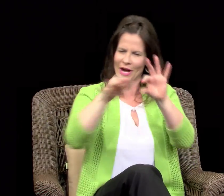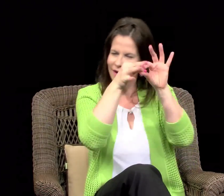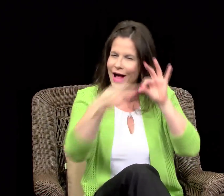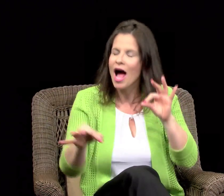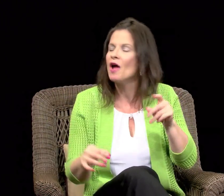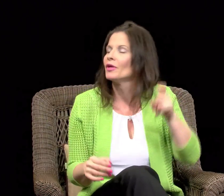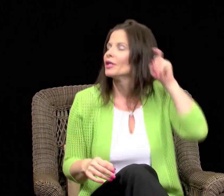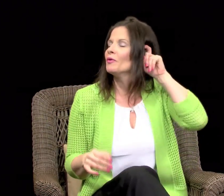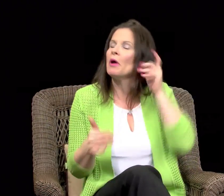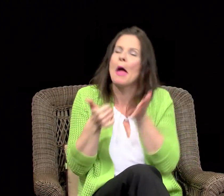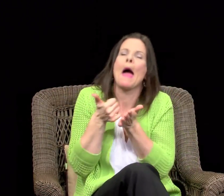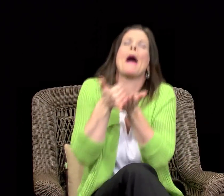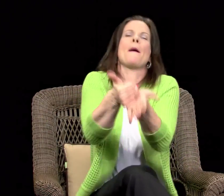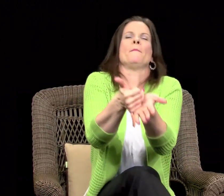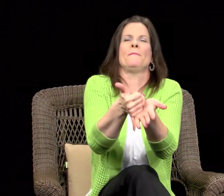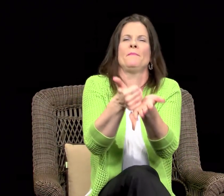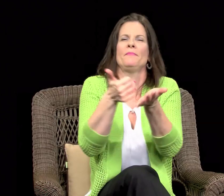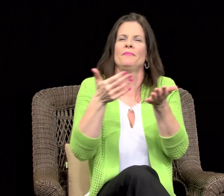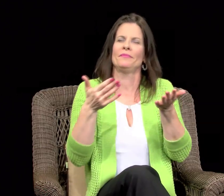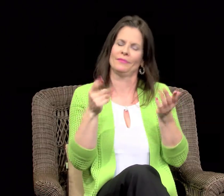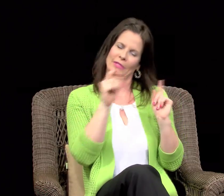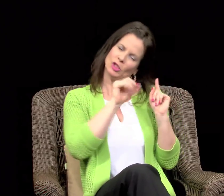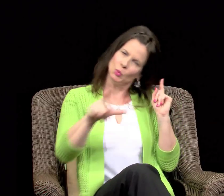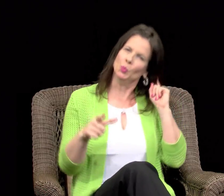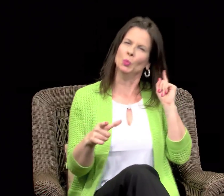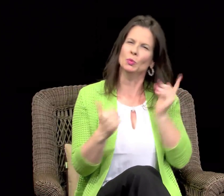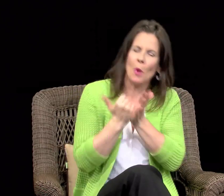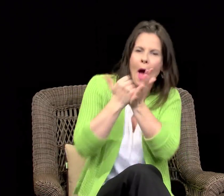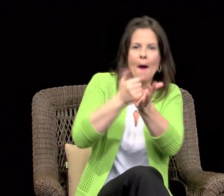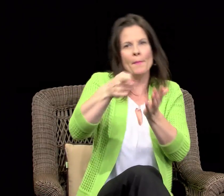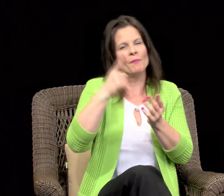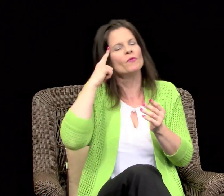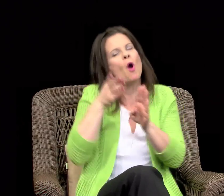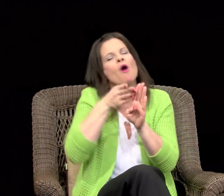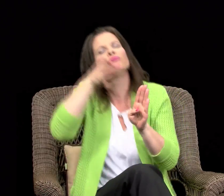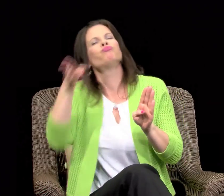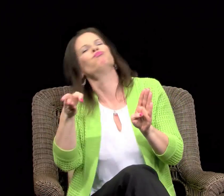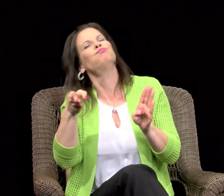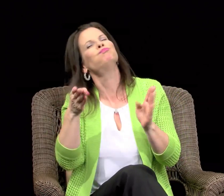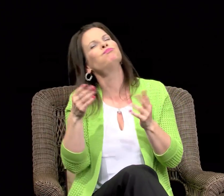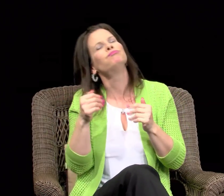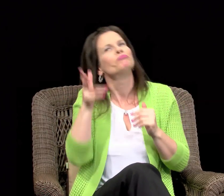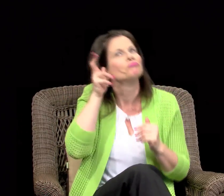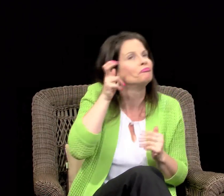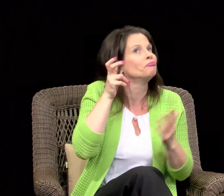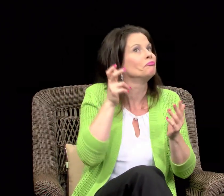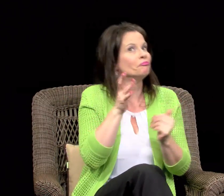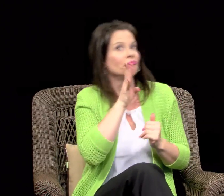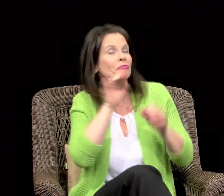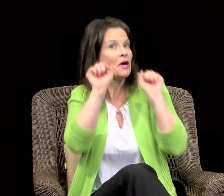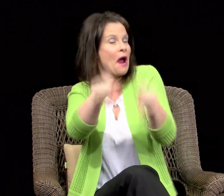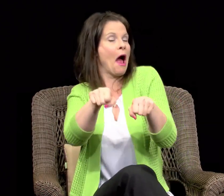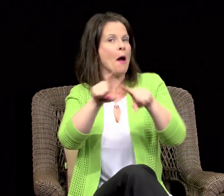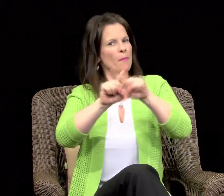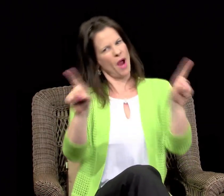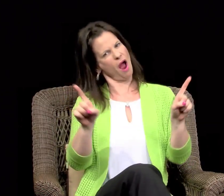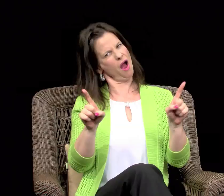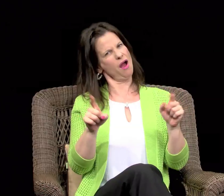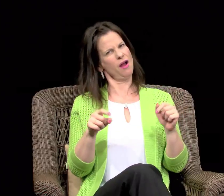Sign language is great. Hearing aids are a tool, and if people can hear on the